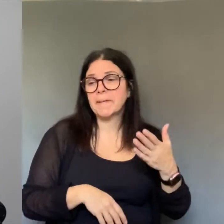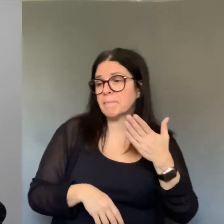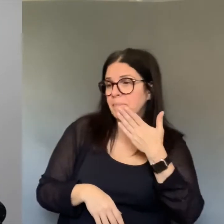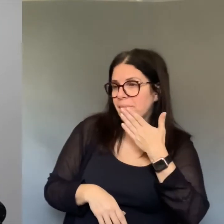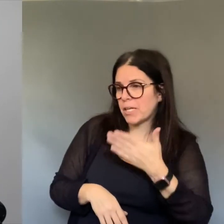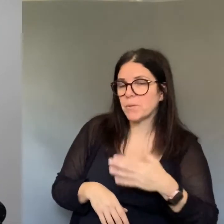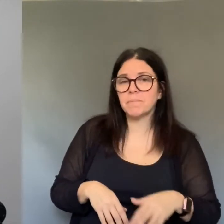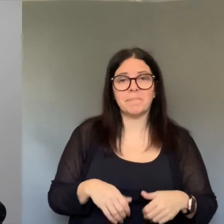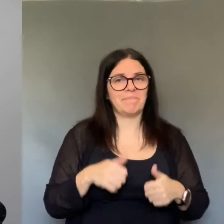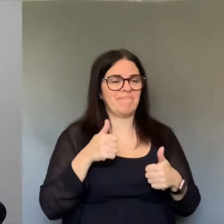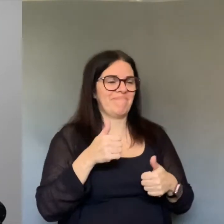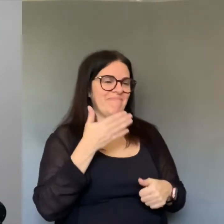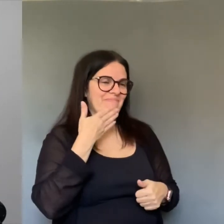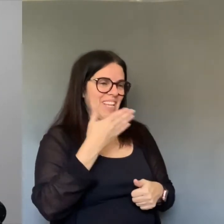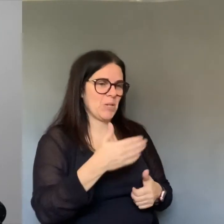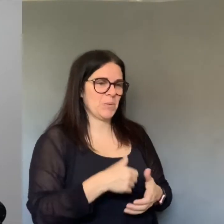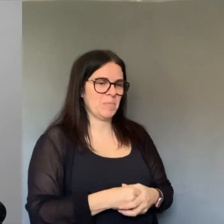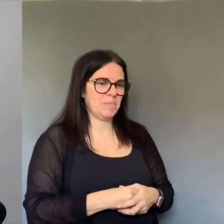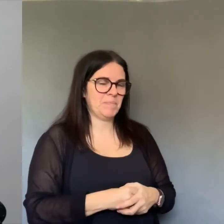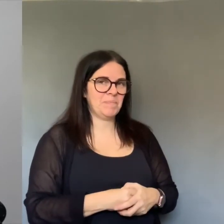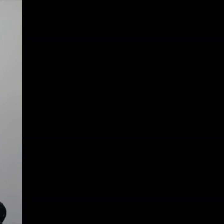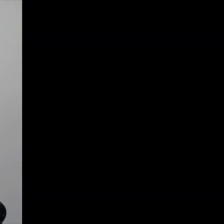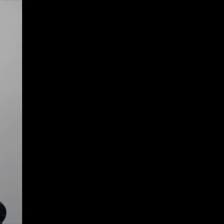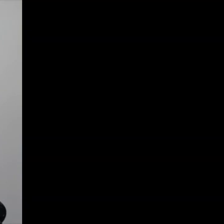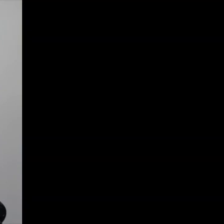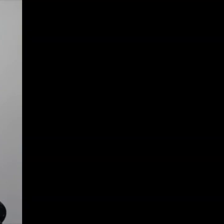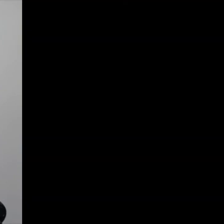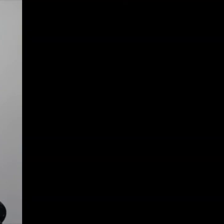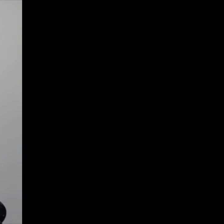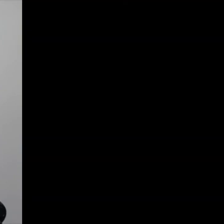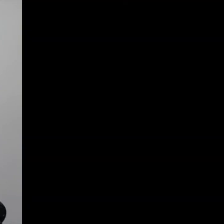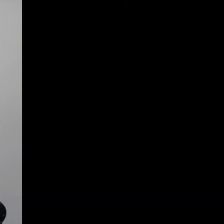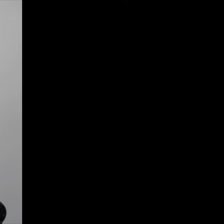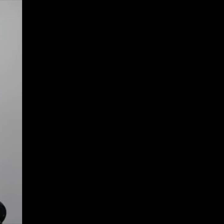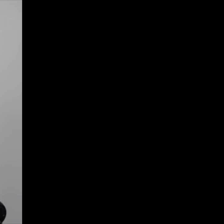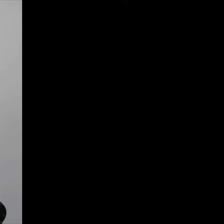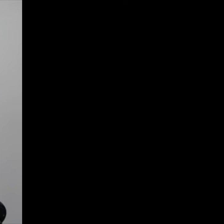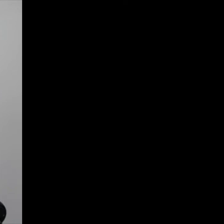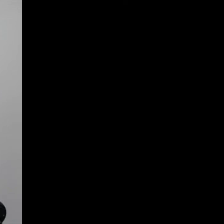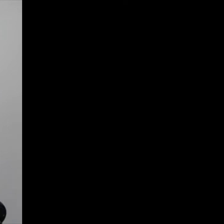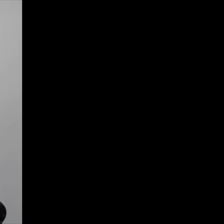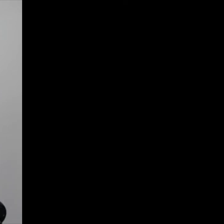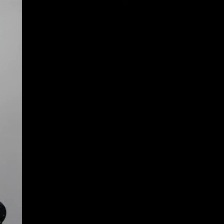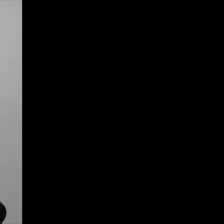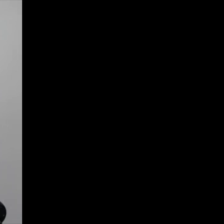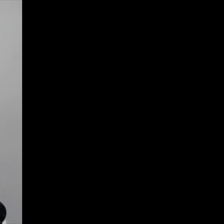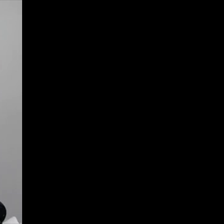it'll stay that way. All right, thank you.